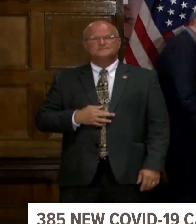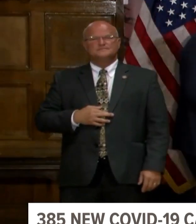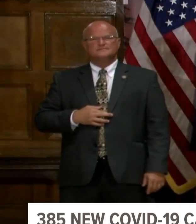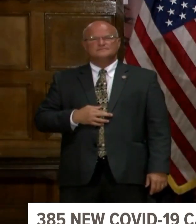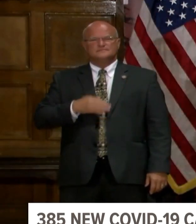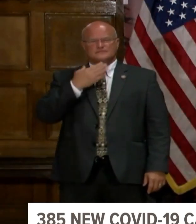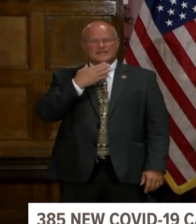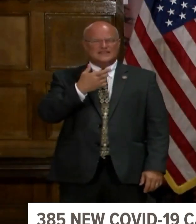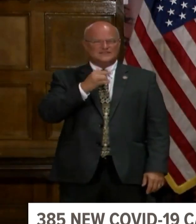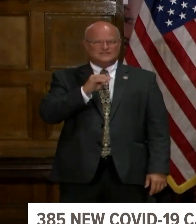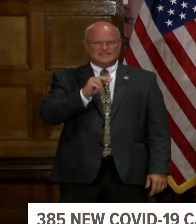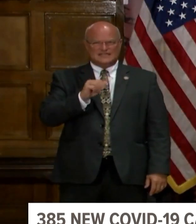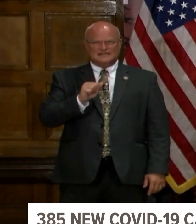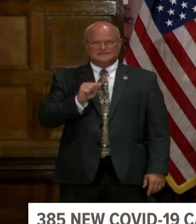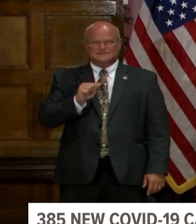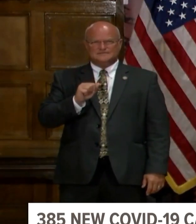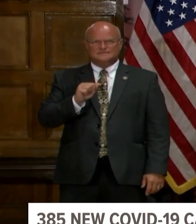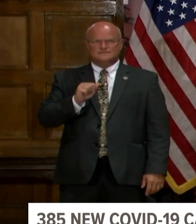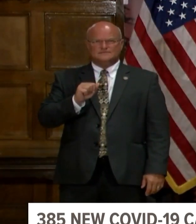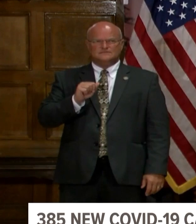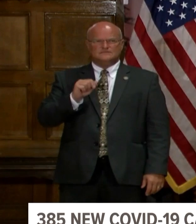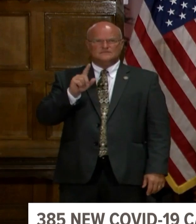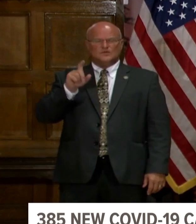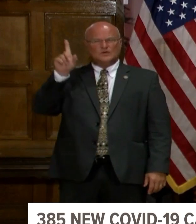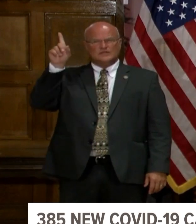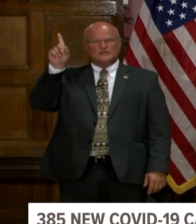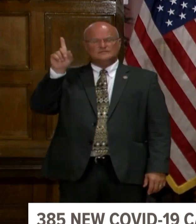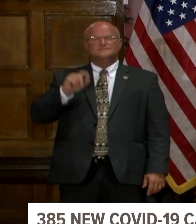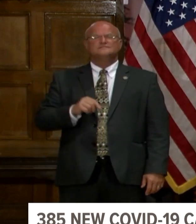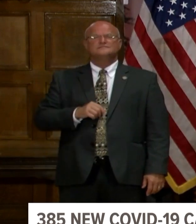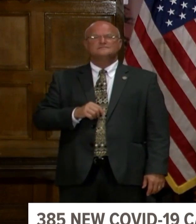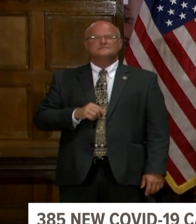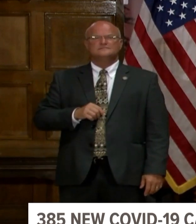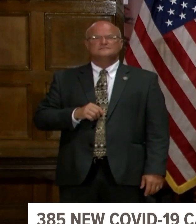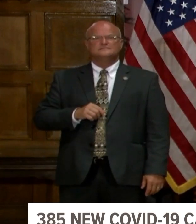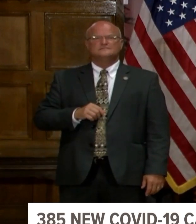Thank you, Gina. And then there was a question I heard remotely.